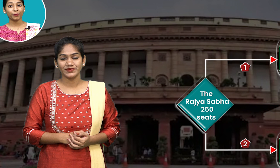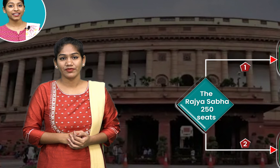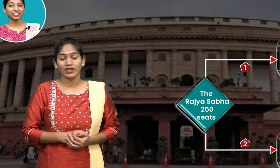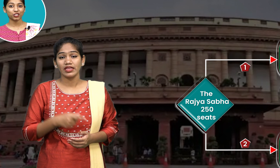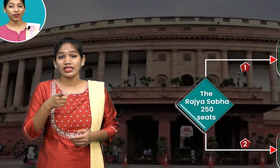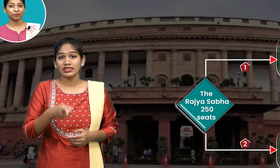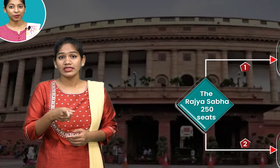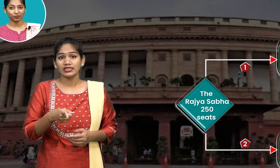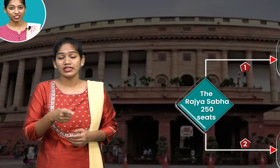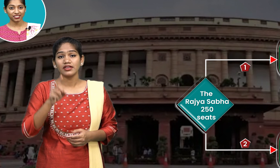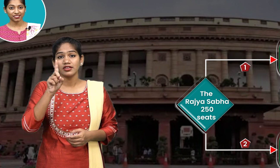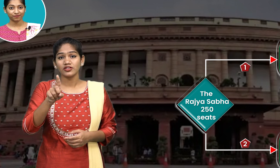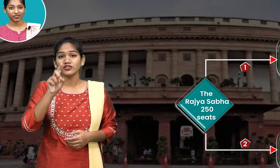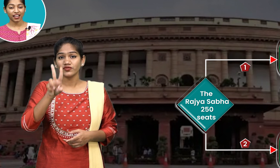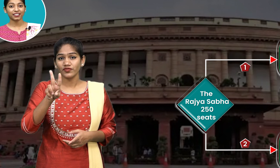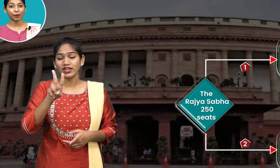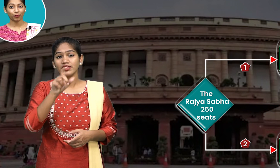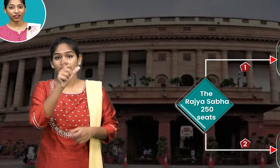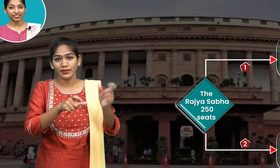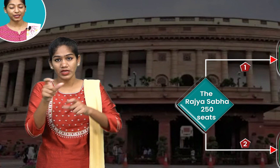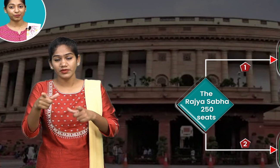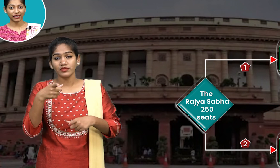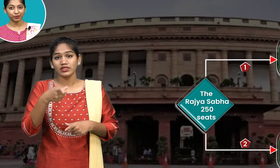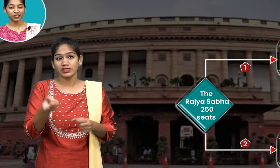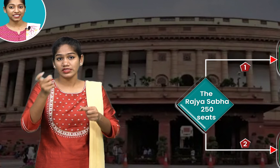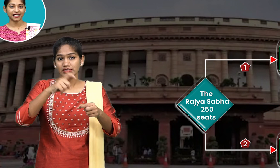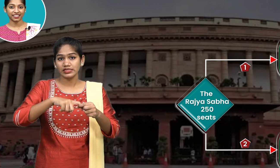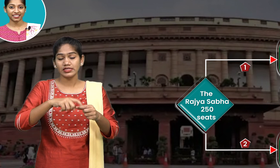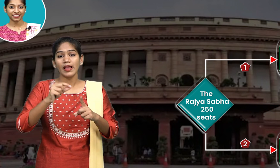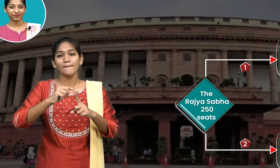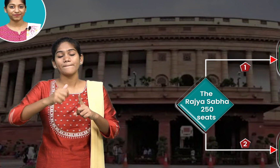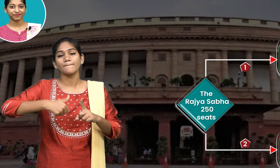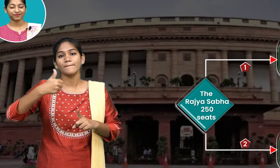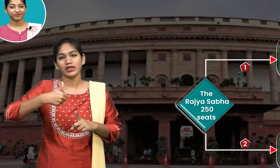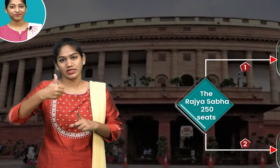The remaining 12 members are appointed by the President.